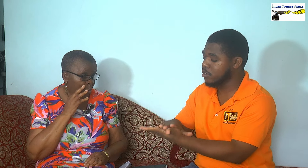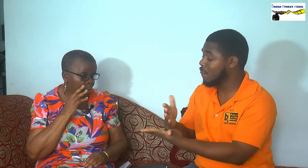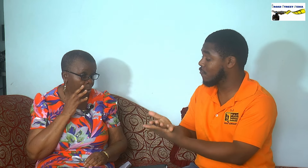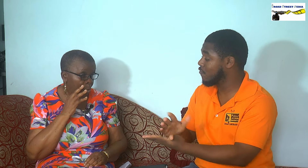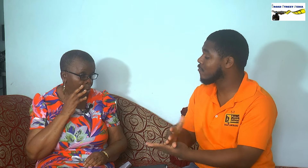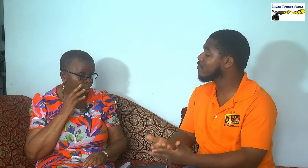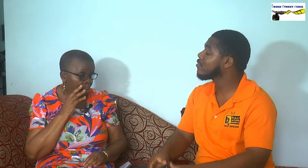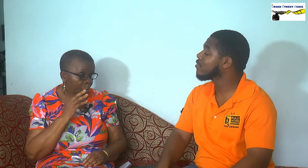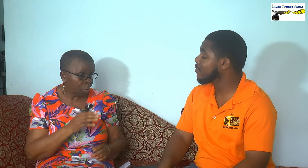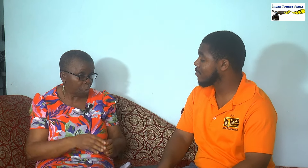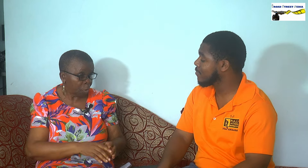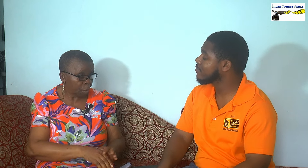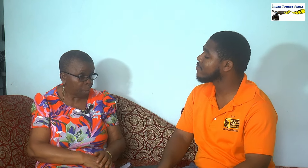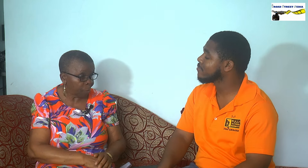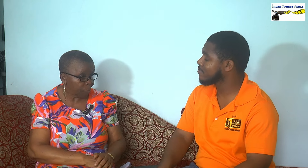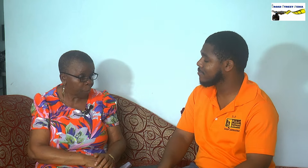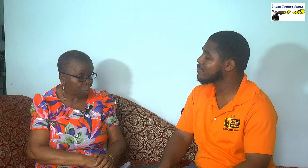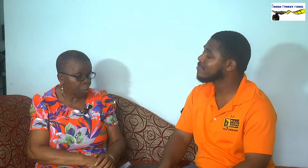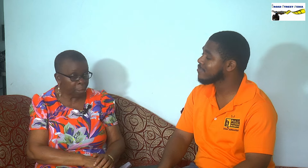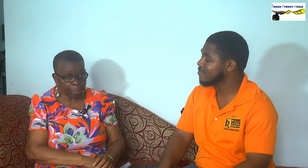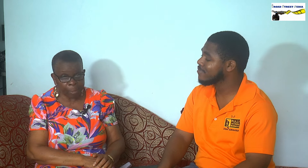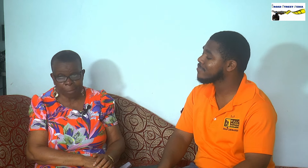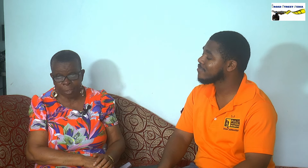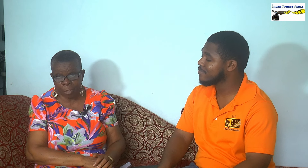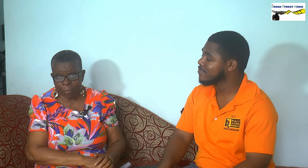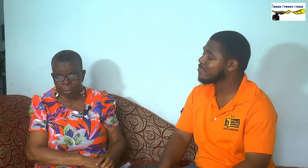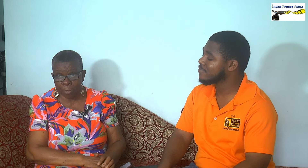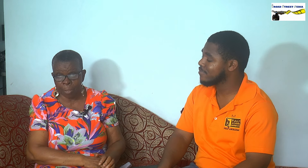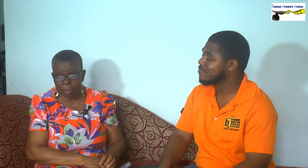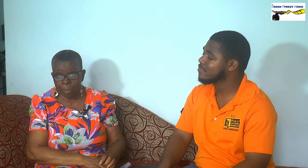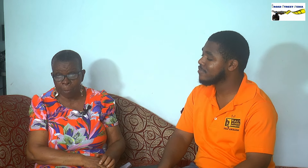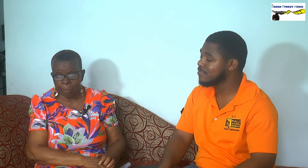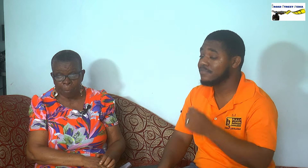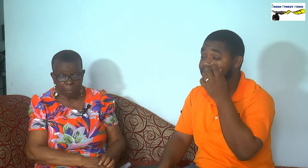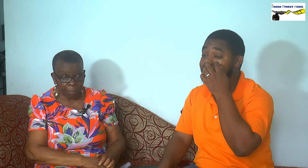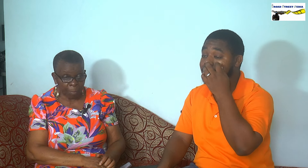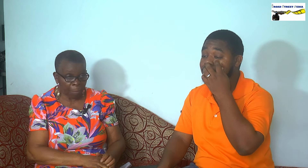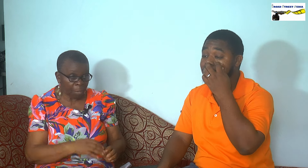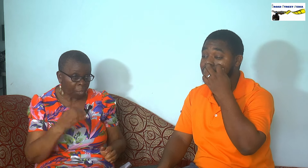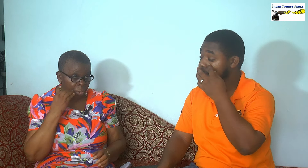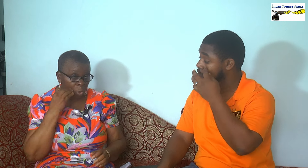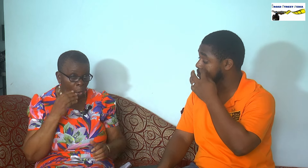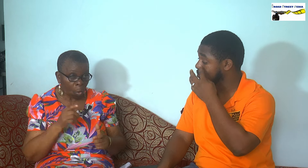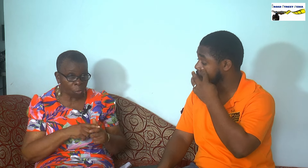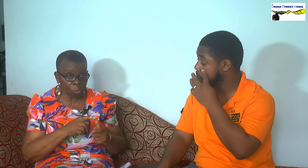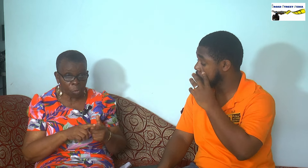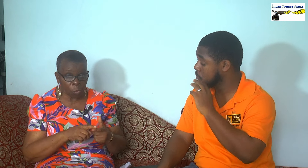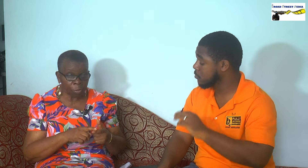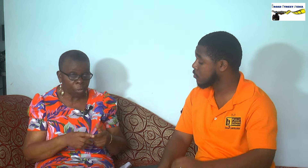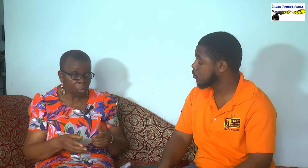Marsha Watson. Continues to work as a chef. Okay, as a chef. Okay. Marsha also was a